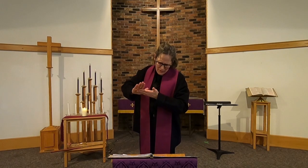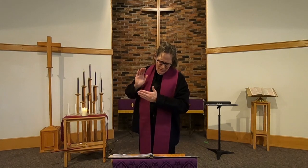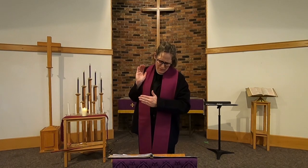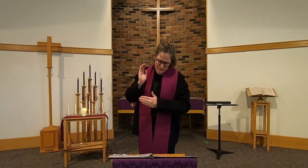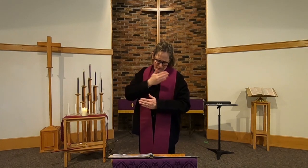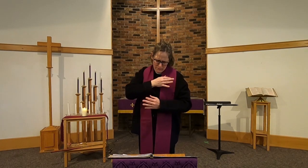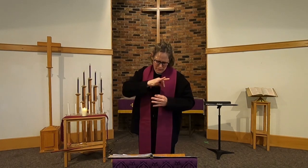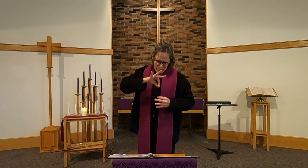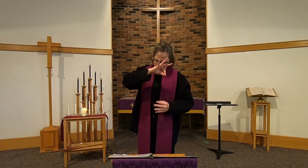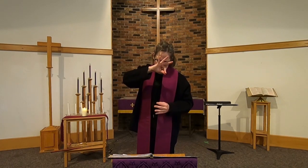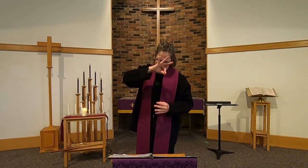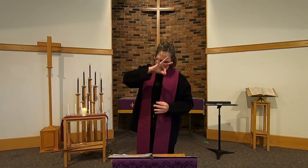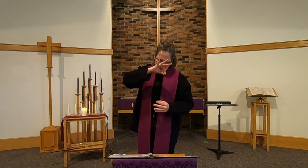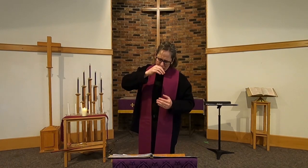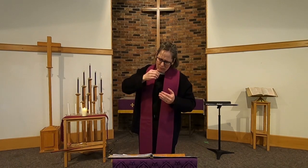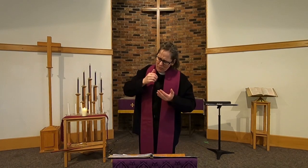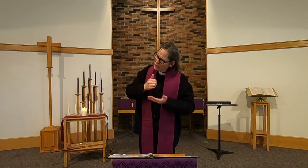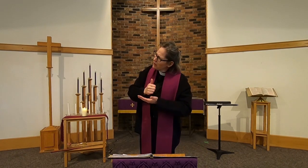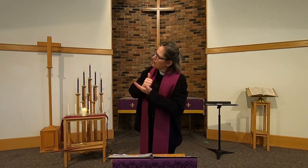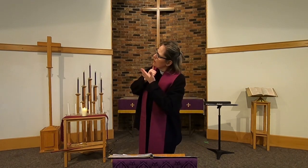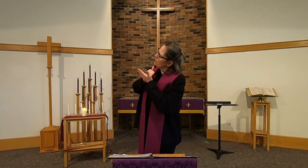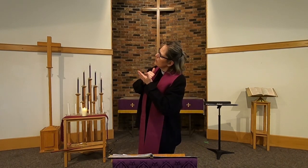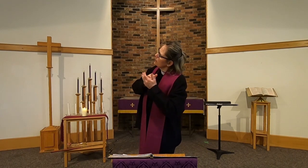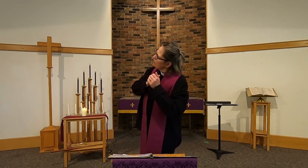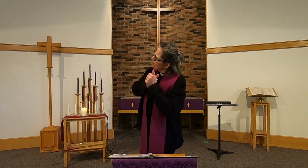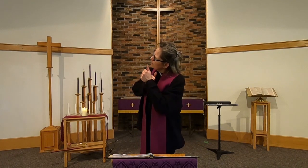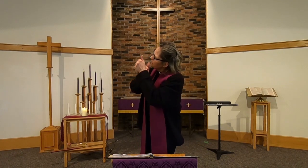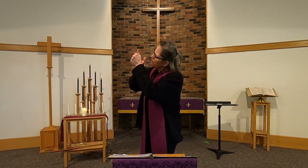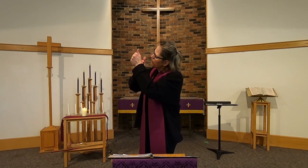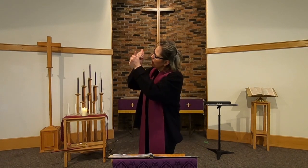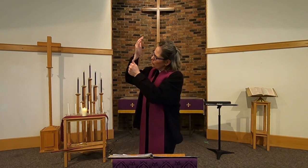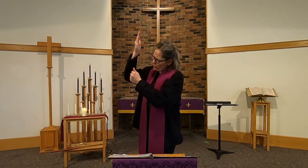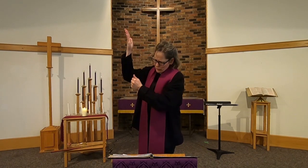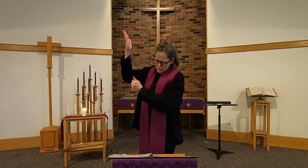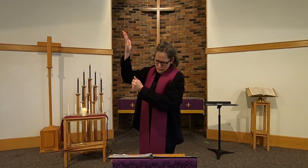Cleanse our spirits and help us follow you.